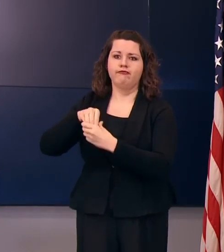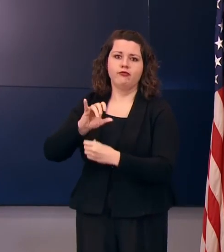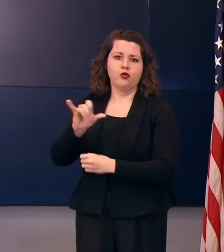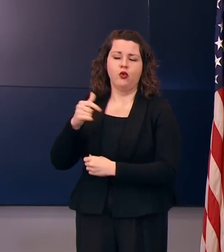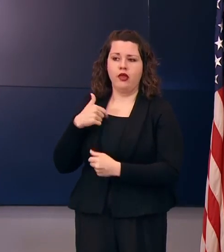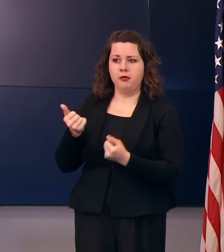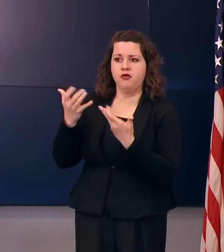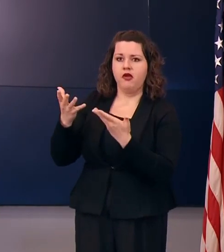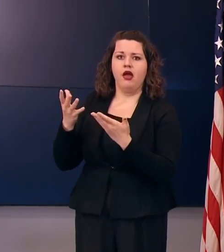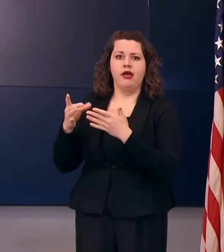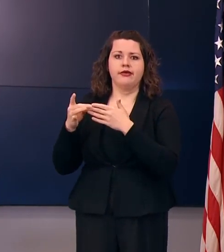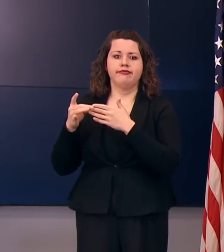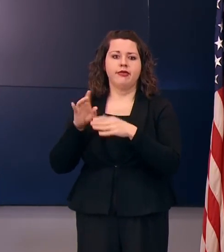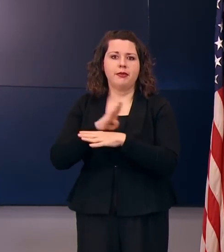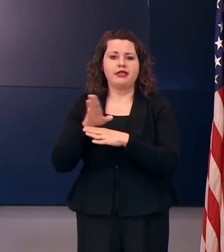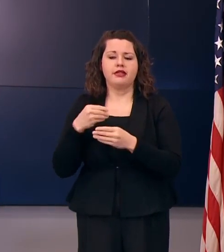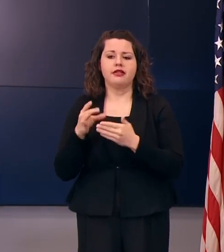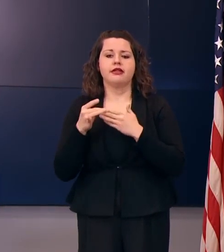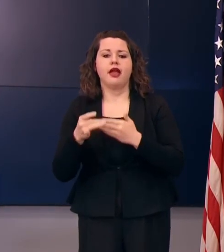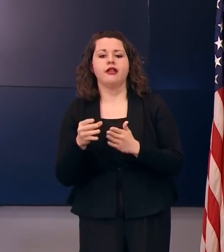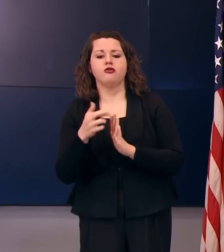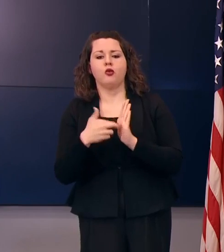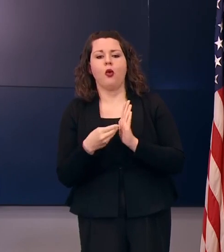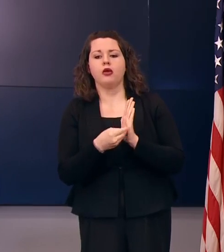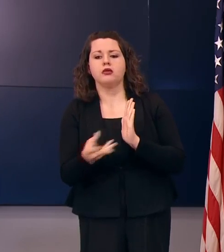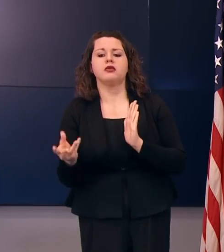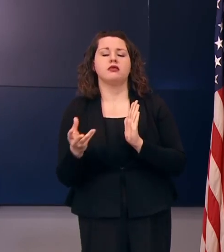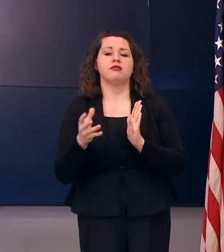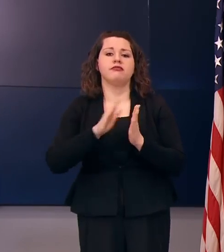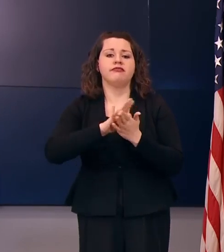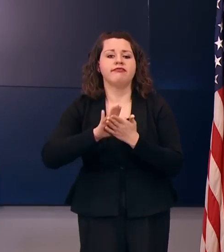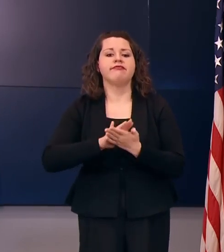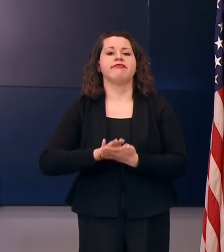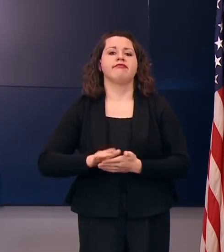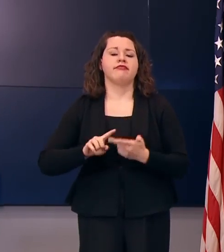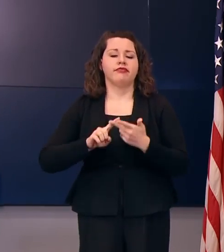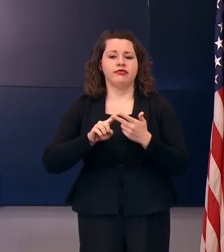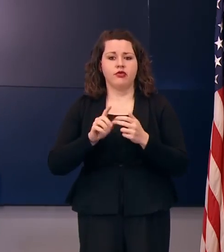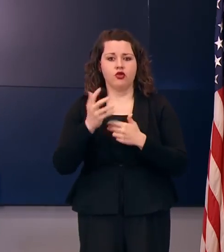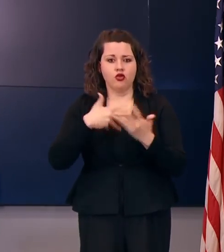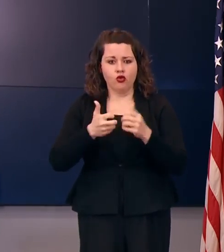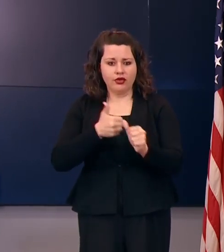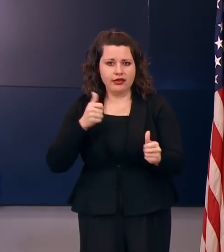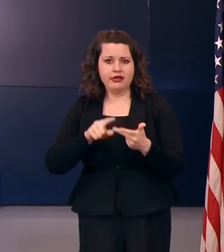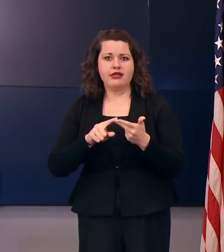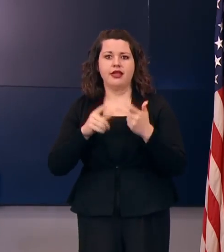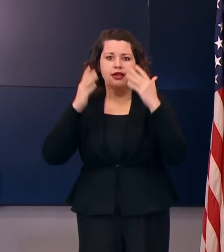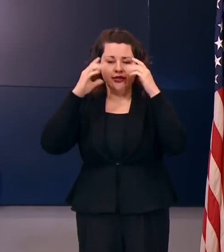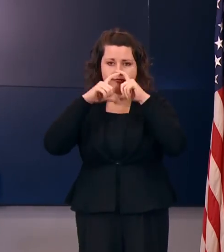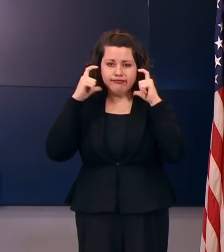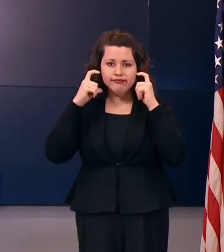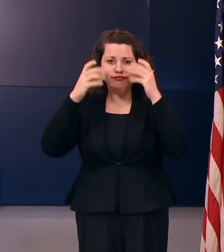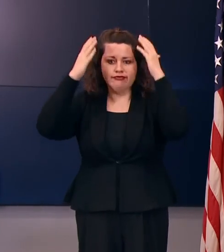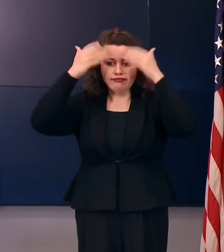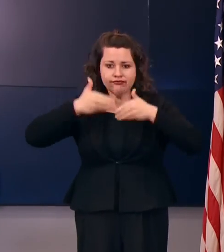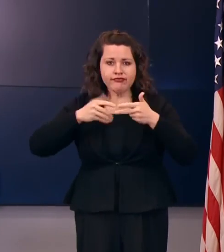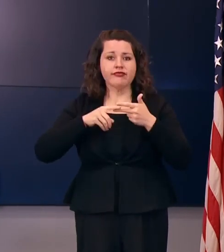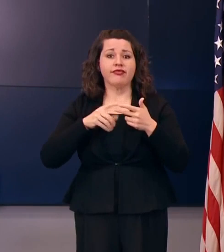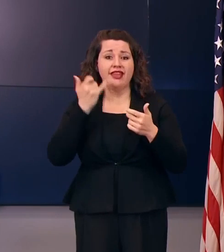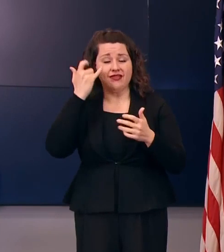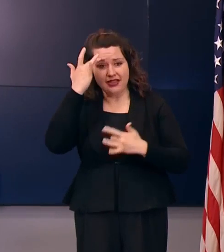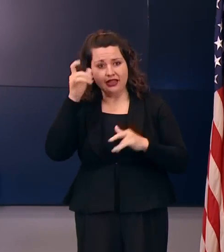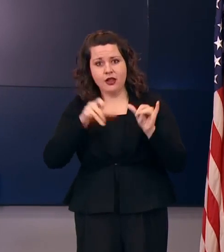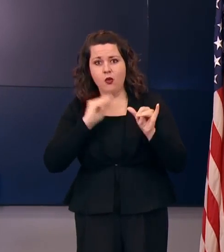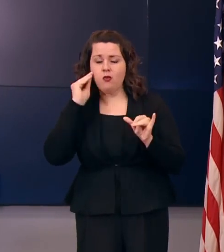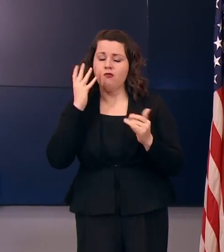providing guidance to businesses. Disinfect areas, practice social distancing, wear face masks, face shields, stay home if you're